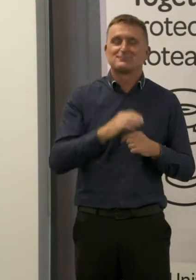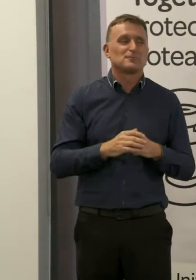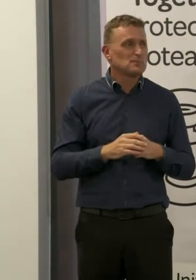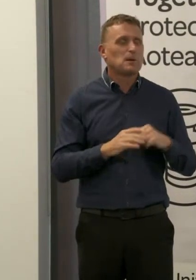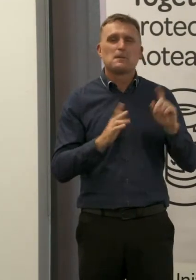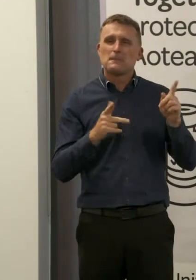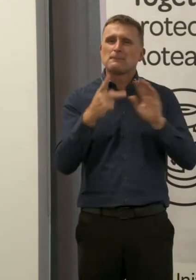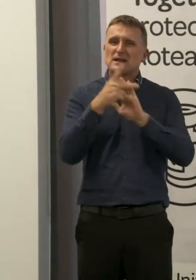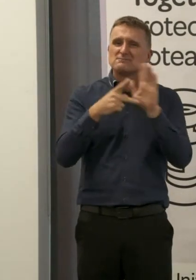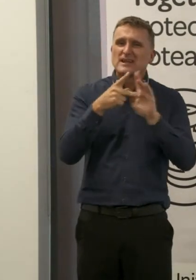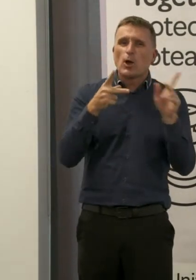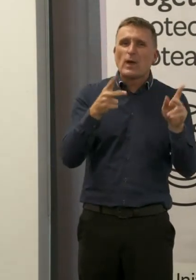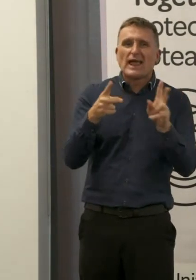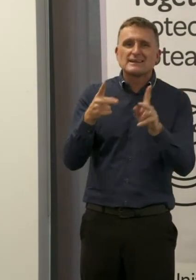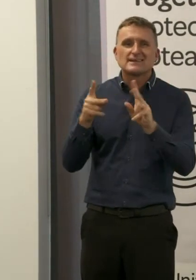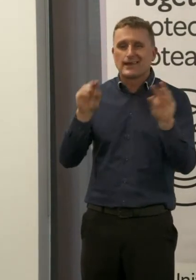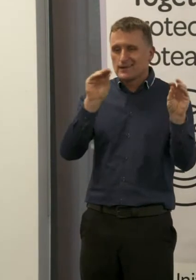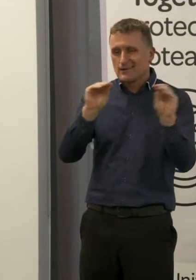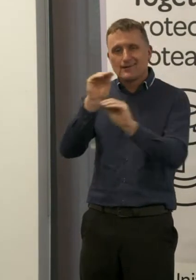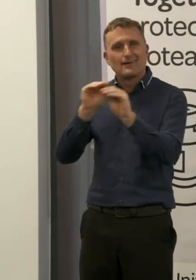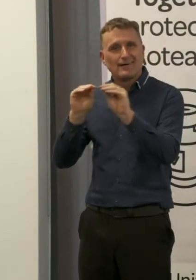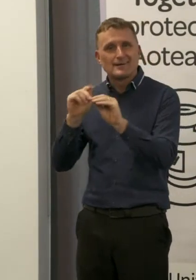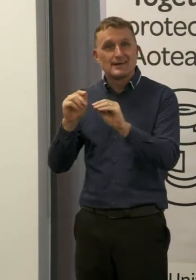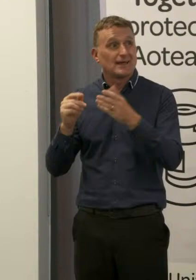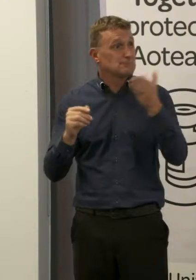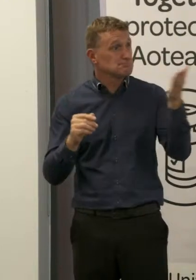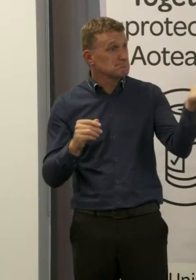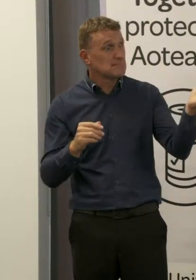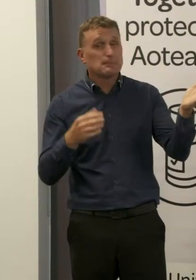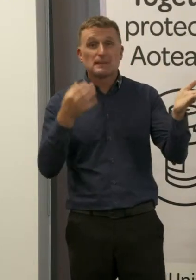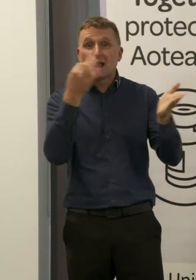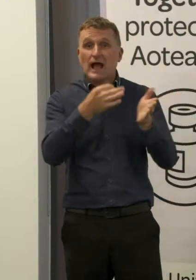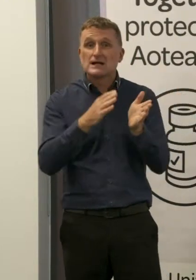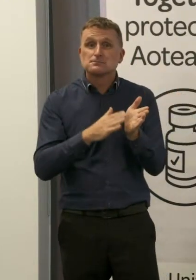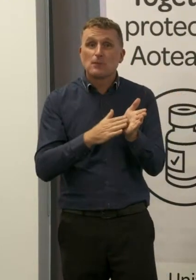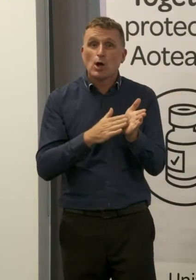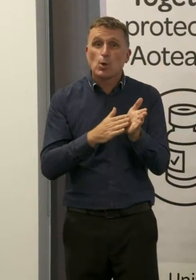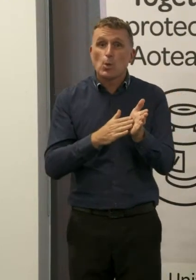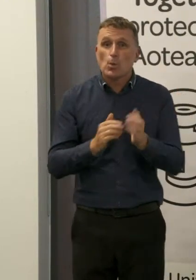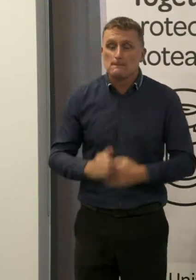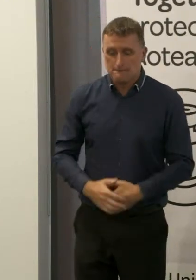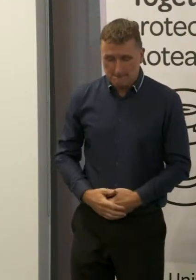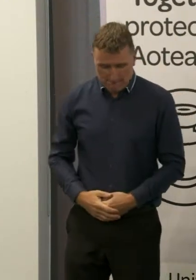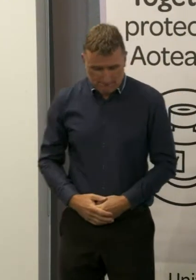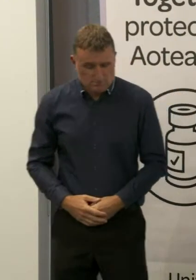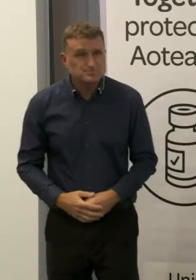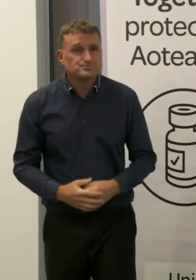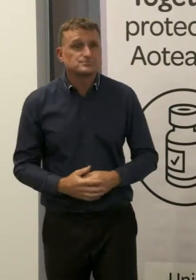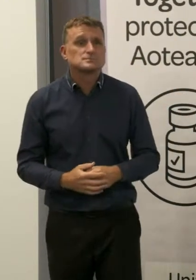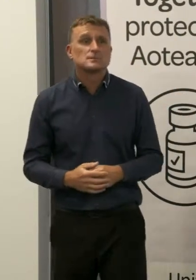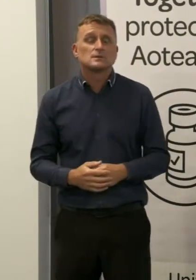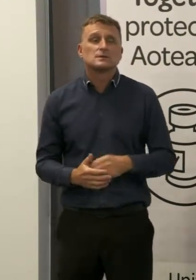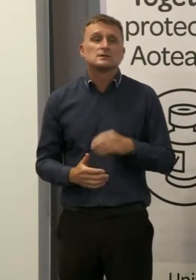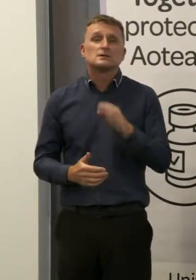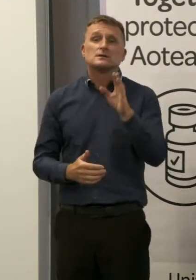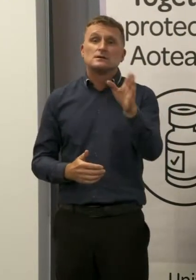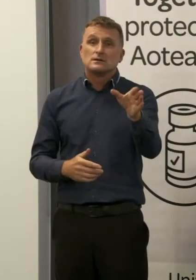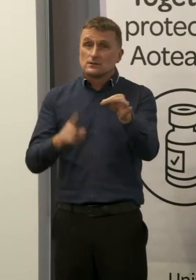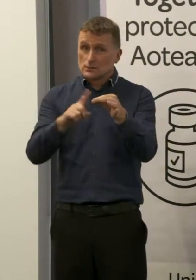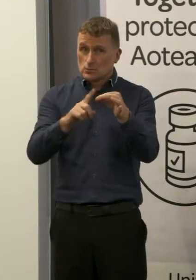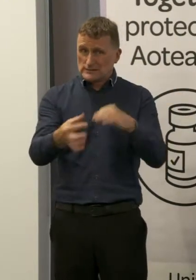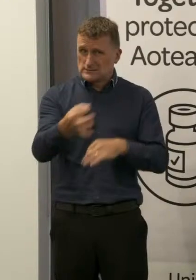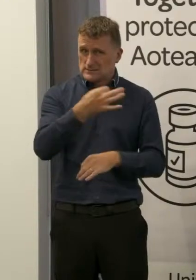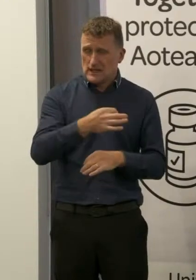at the top here. But Michael, if there's a question on technology for Michael, come up to the podium so that you can. So with all the data, with all